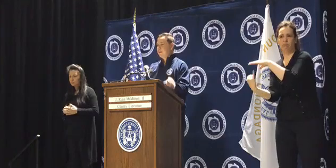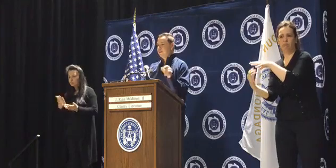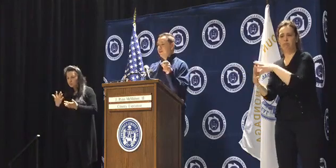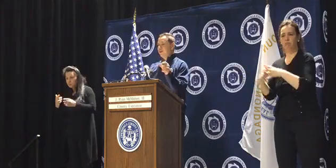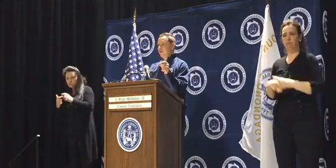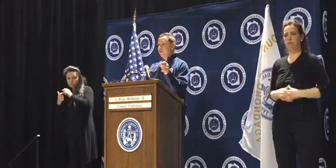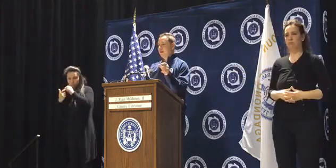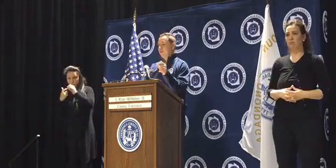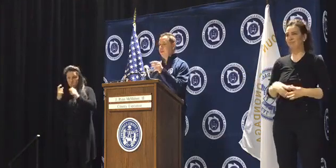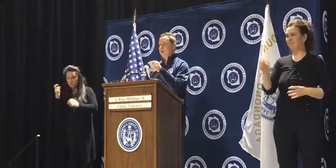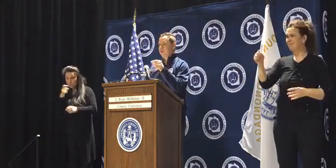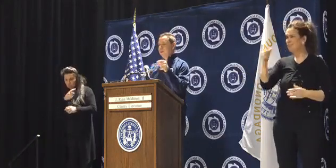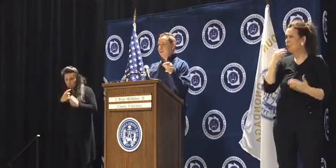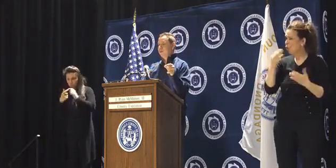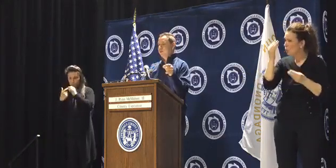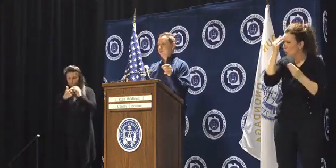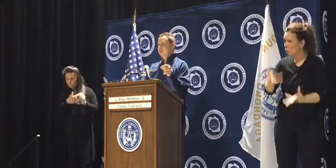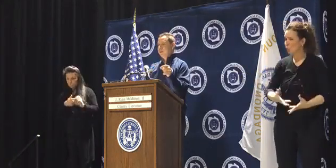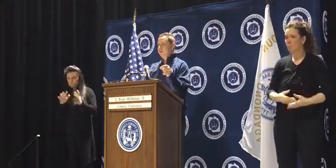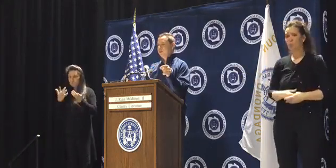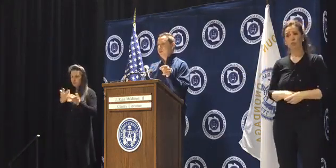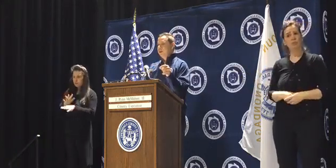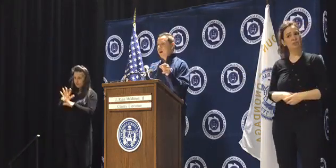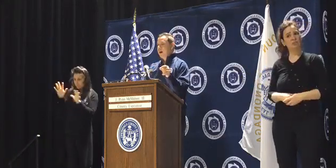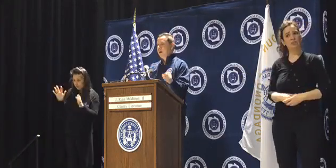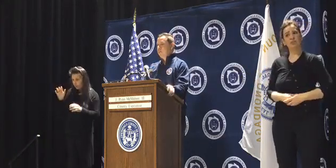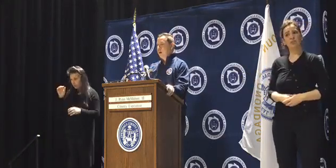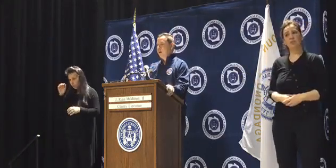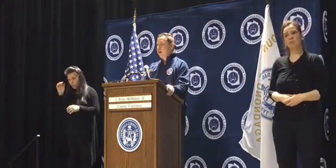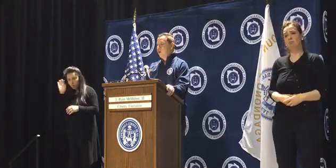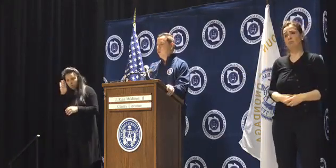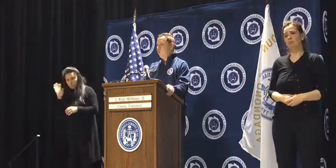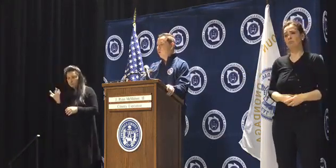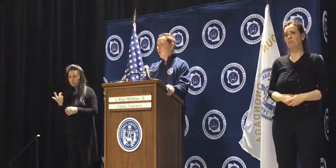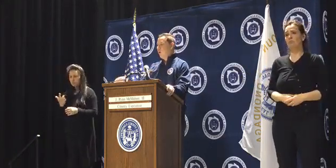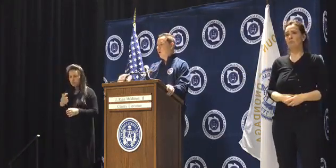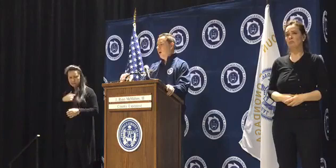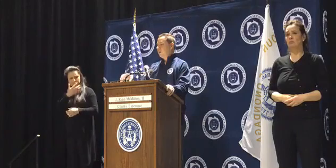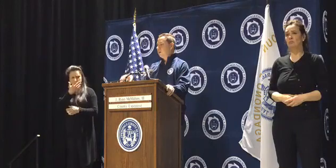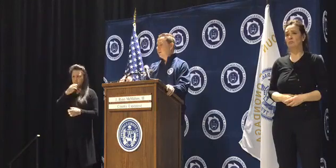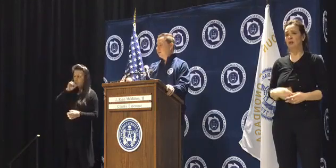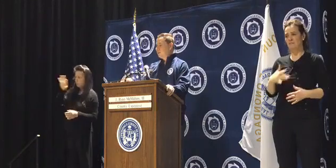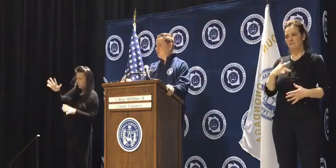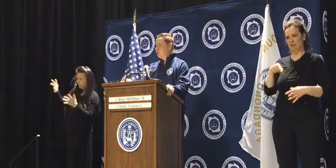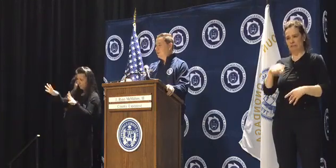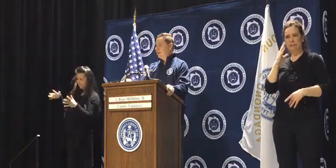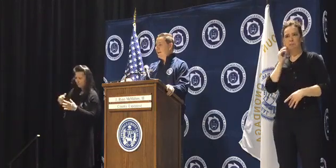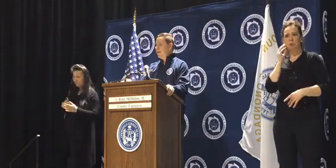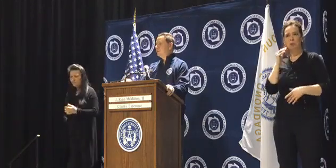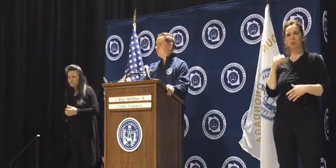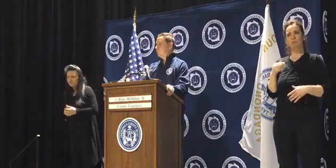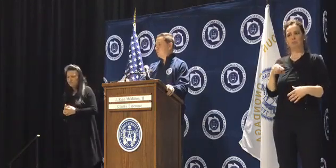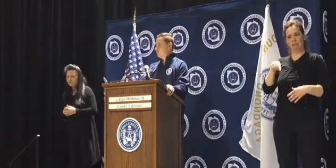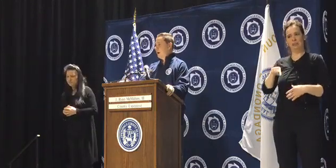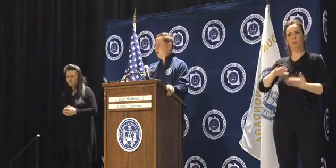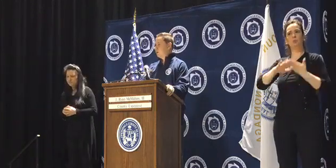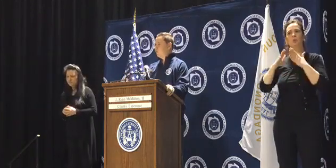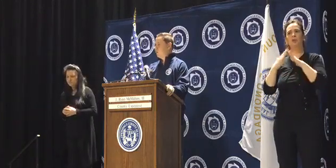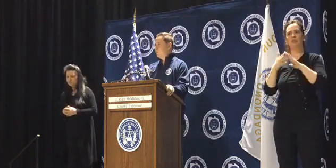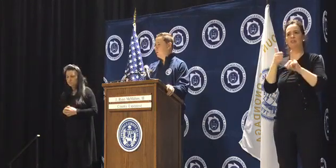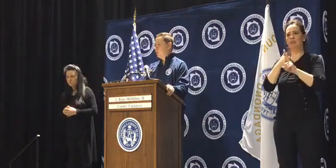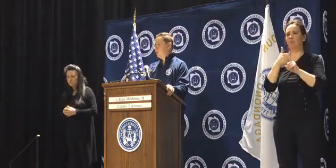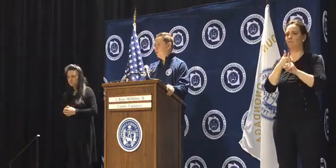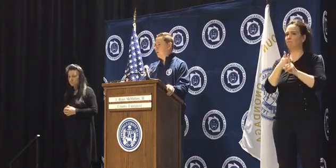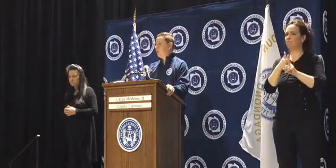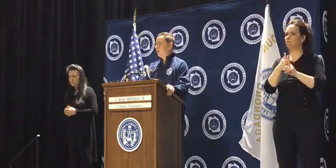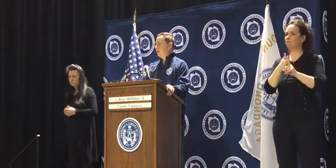I think the good news, I love how you love good news, Andrew. But overall, I think the community is responding very,